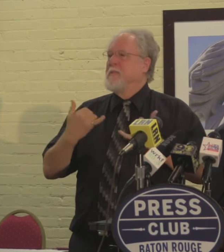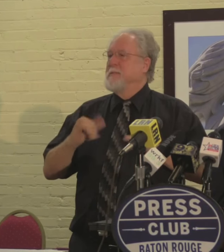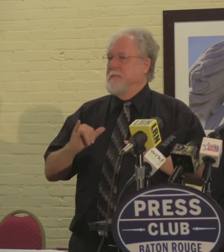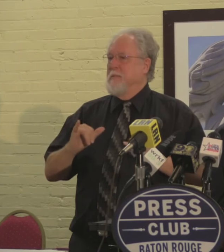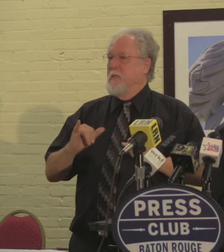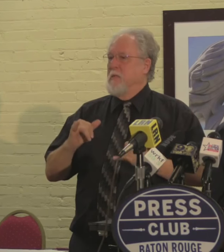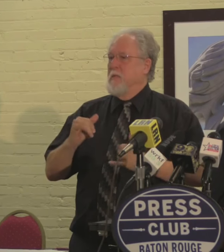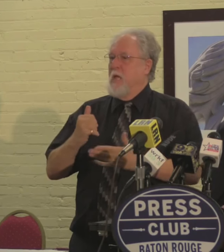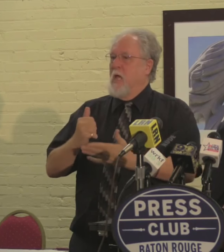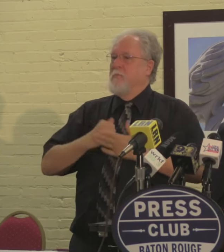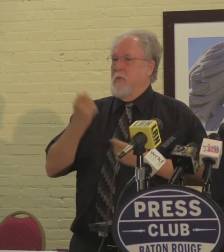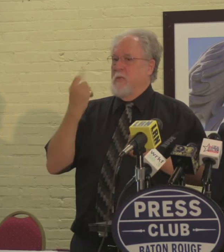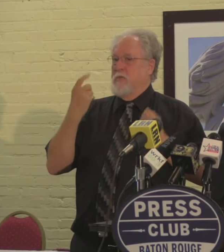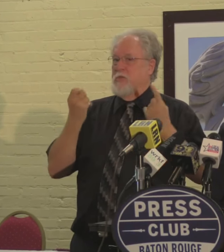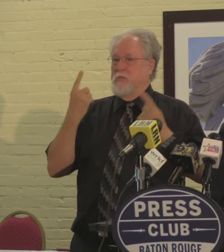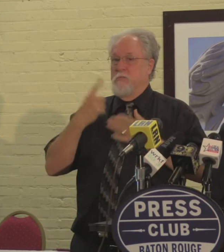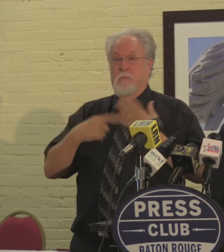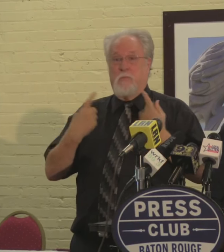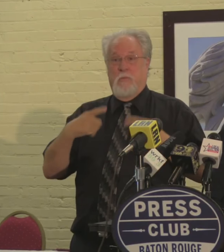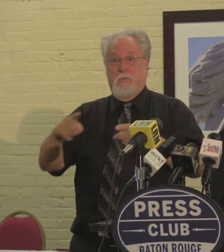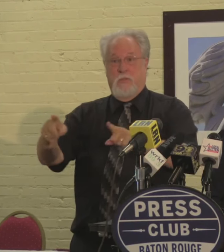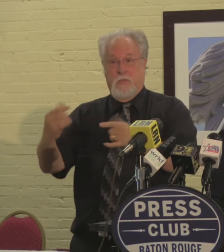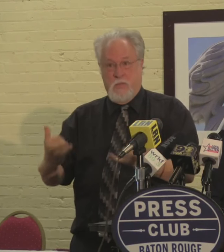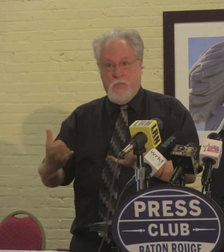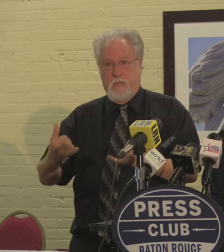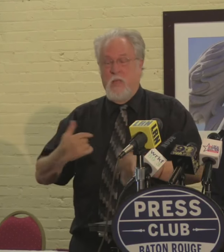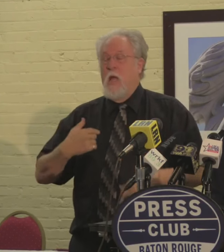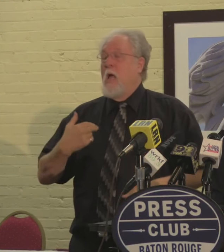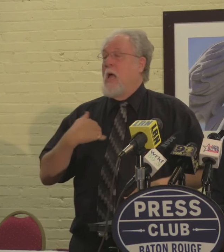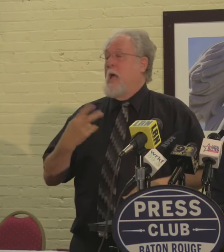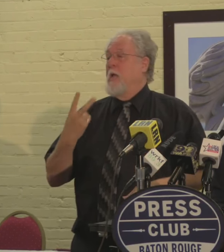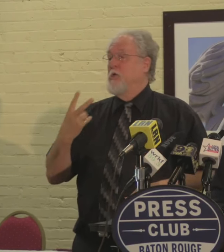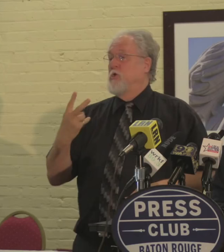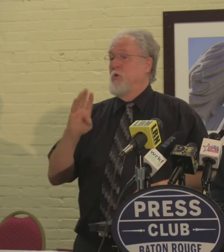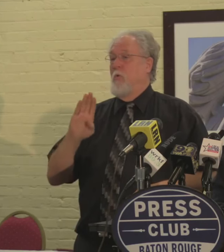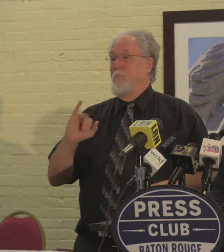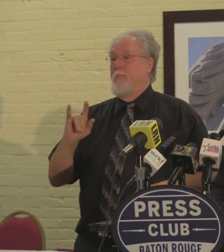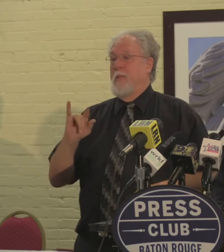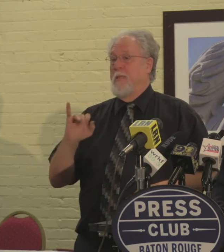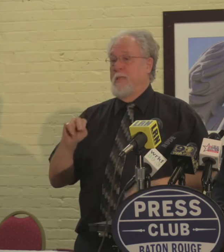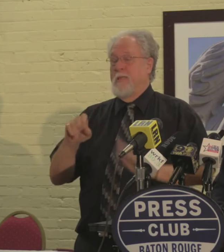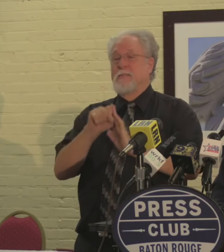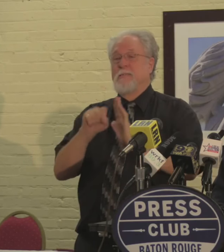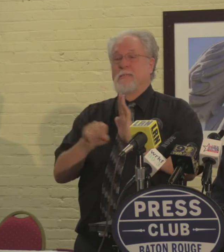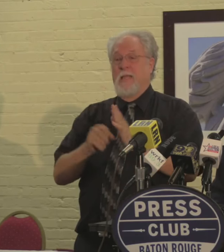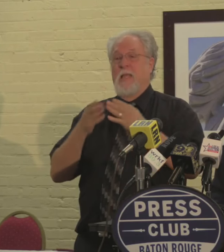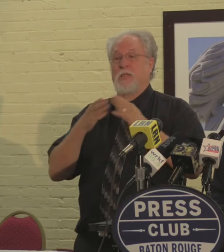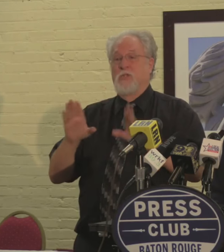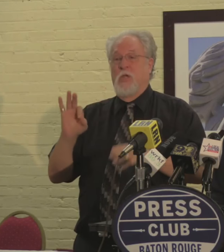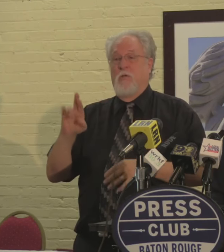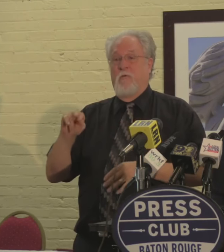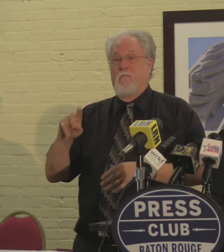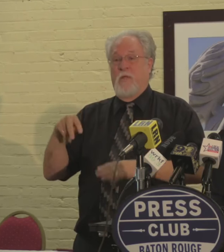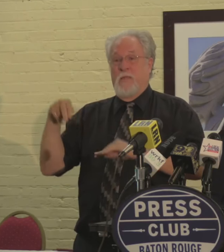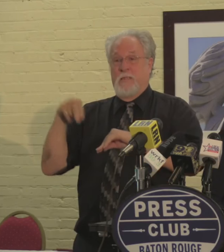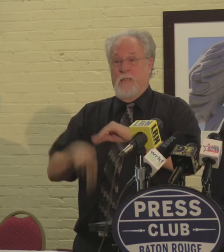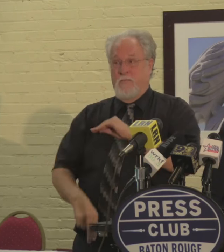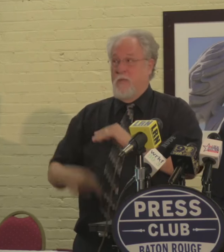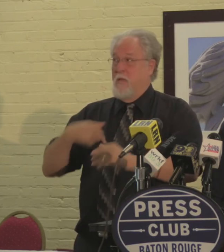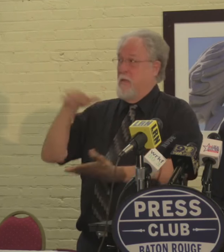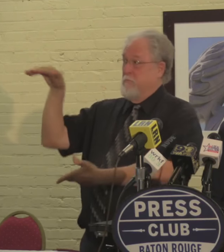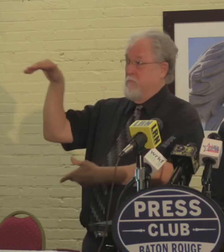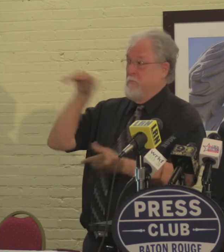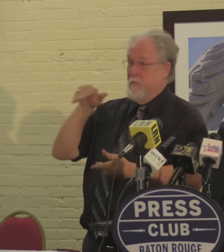what's going on today. And that is that we had a $2 billion state general fund deficit that I inherited in the fiscal year